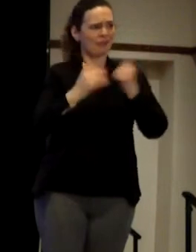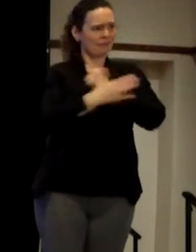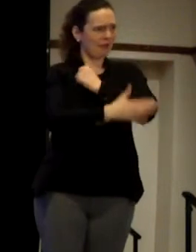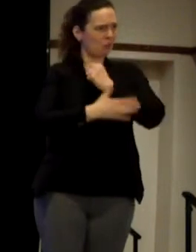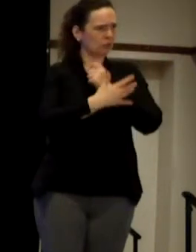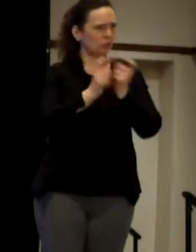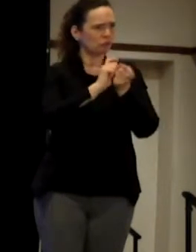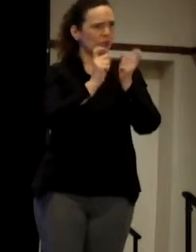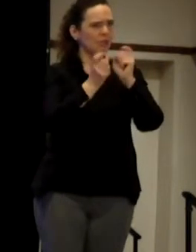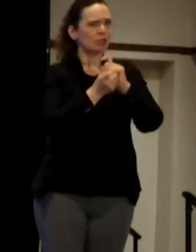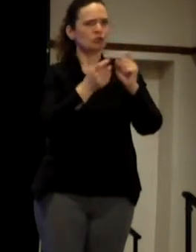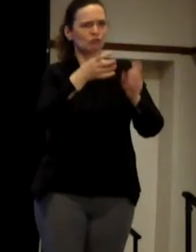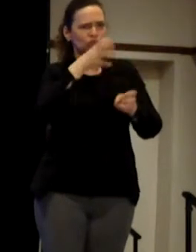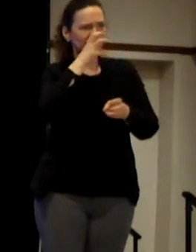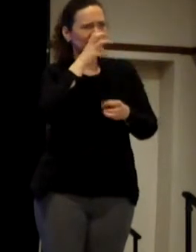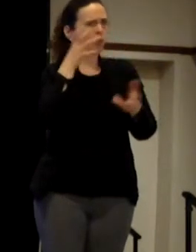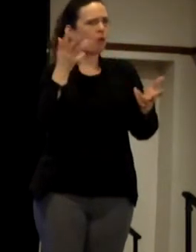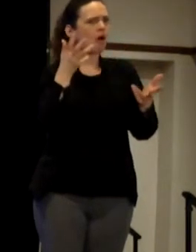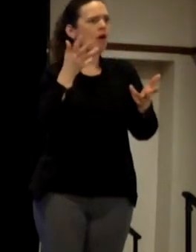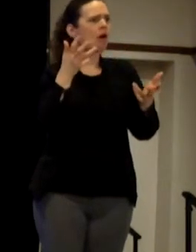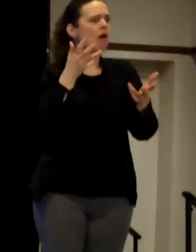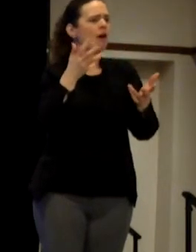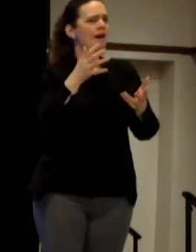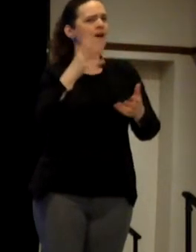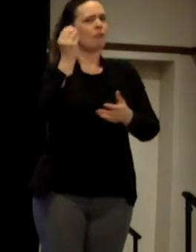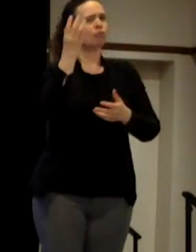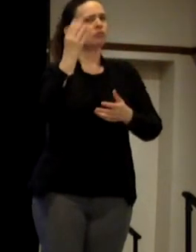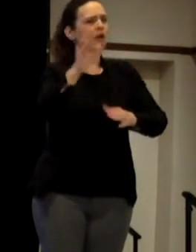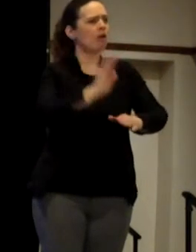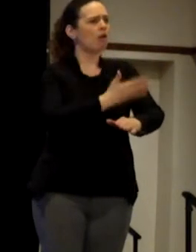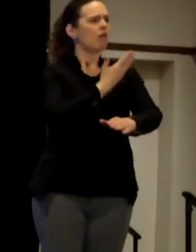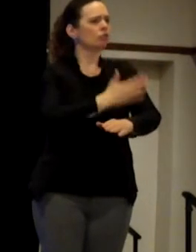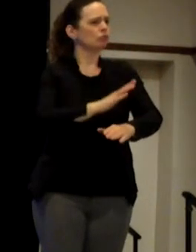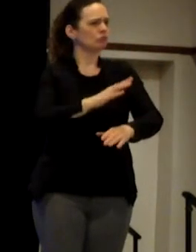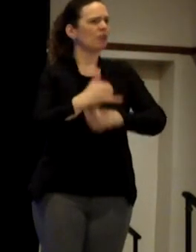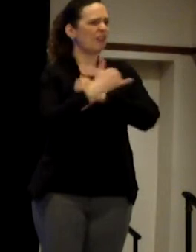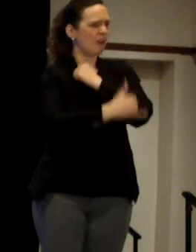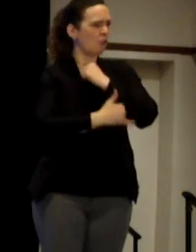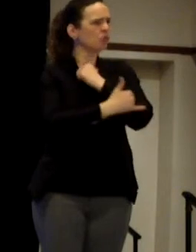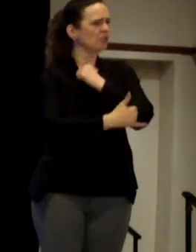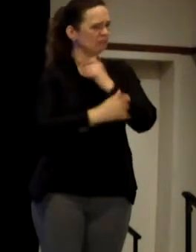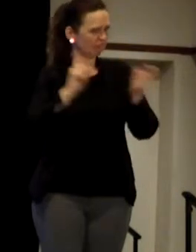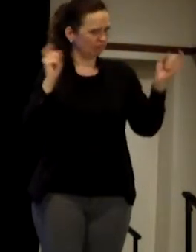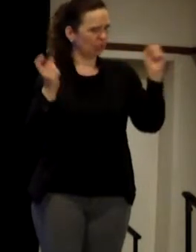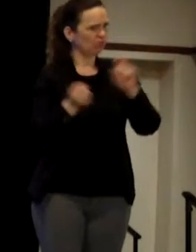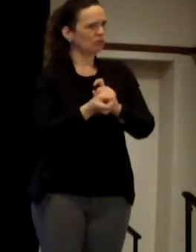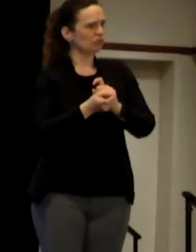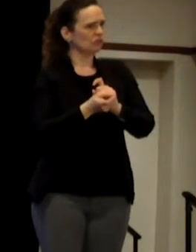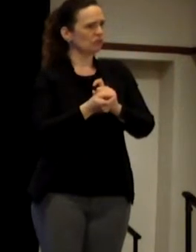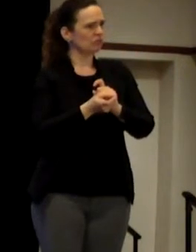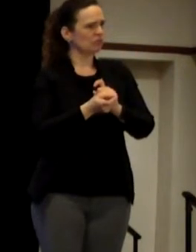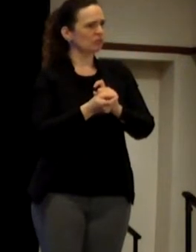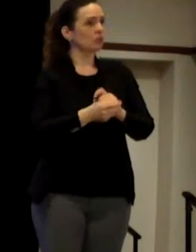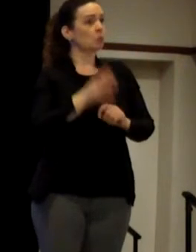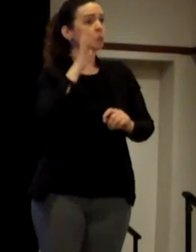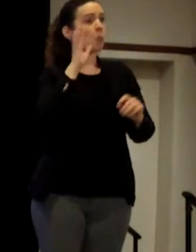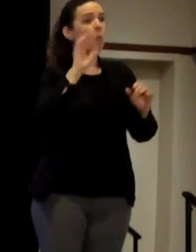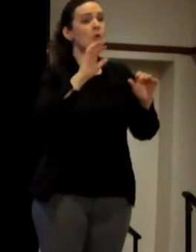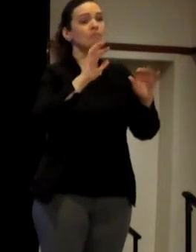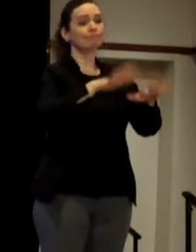sports venues. The county has a stake in two of those areas, the amphitheater and NBT Bank Stadium. Wondering if you have any